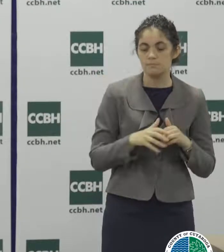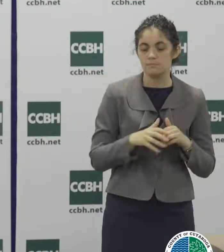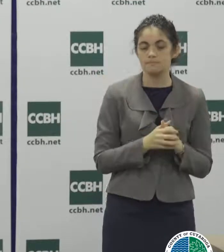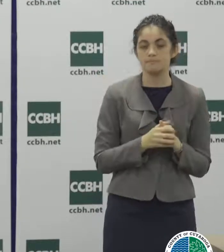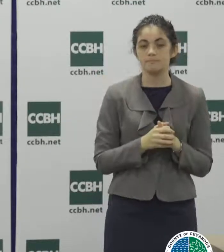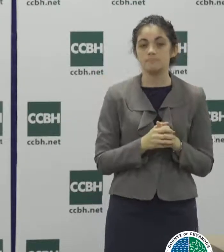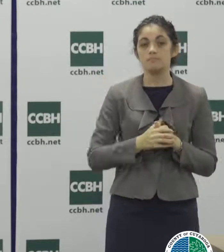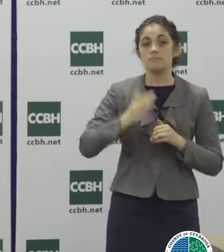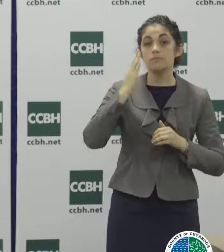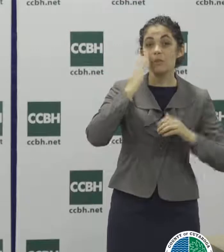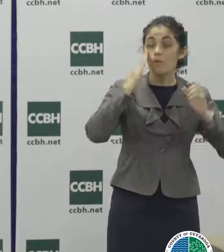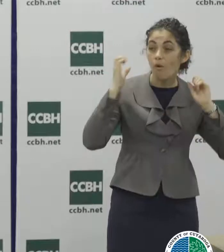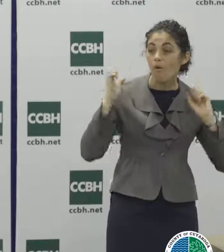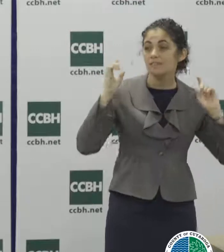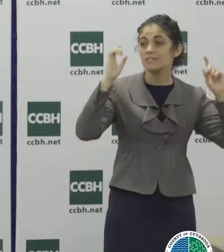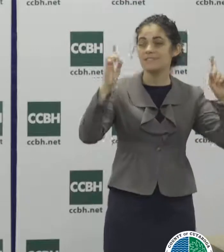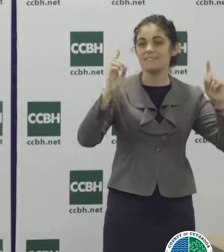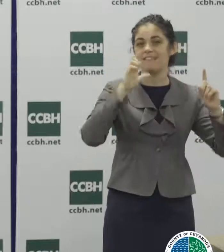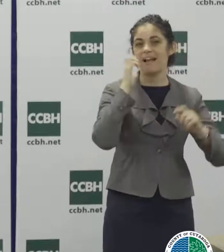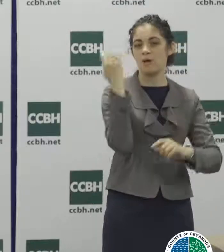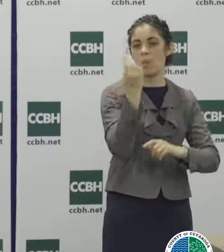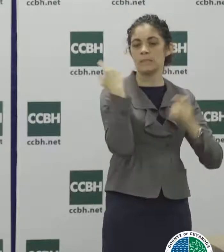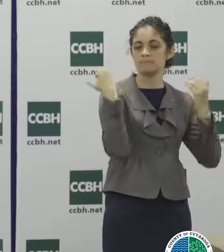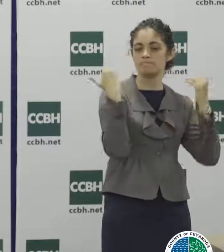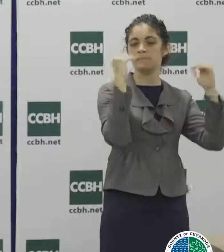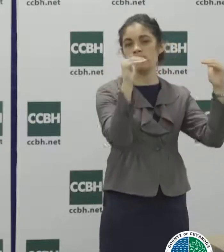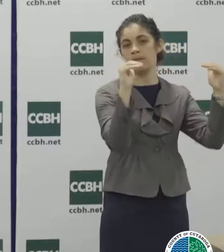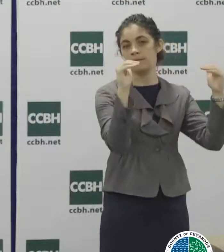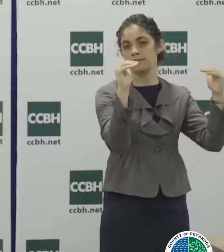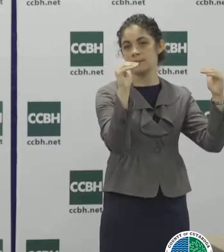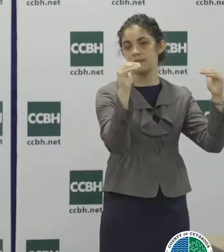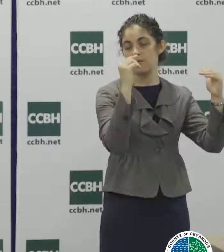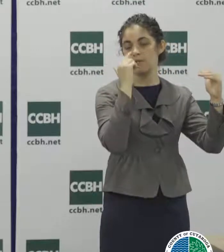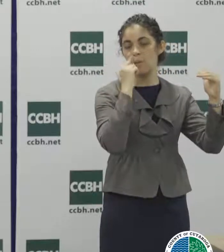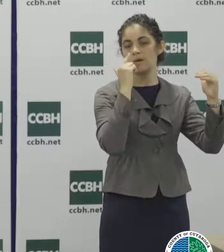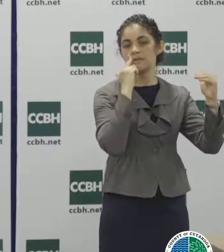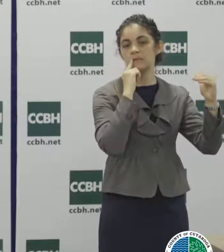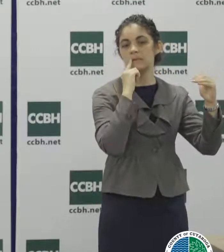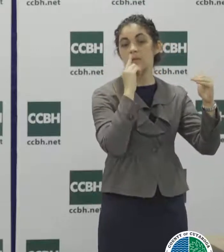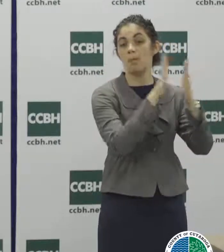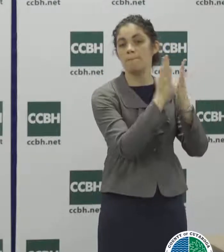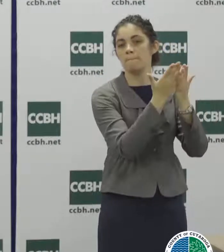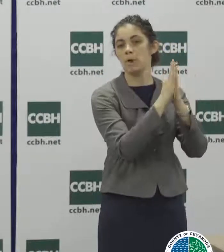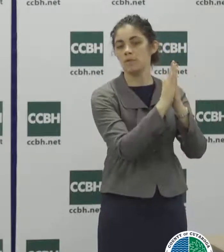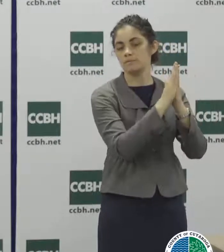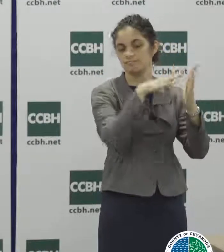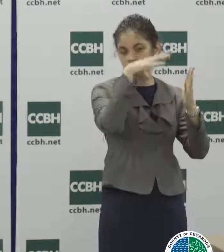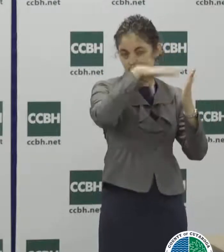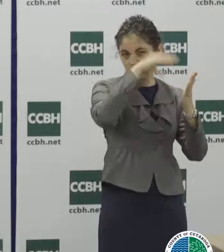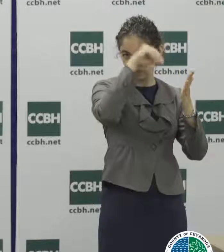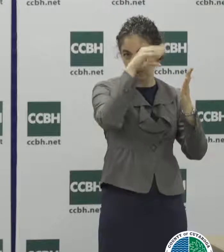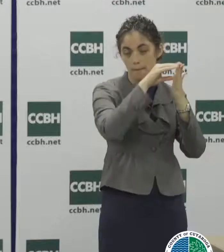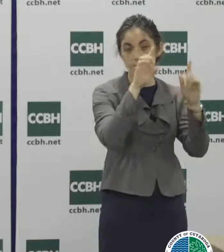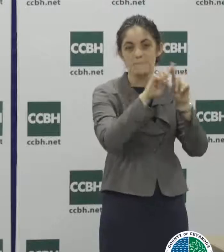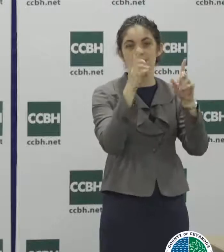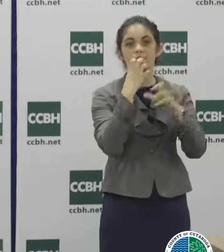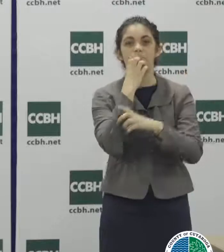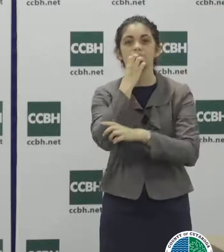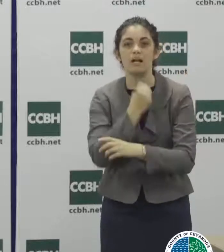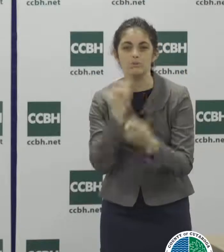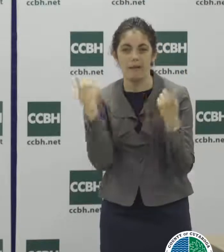that our education is not just limited to the content, but inculcates